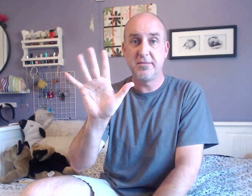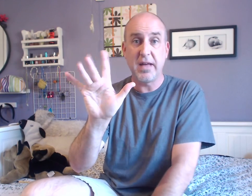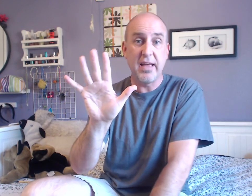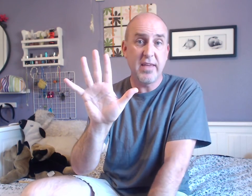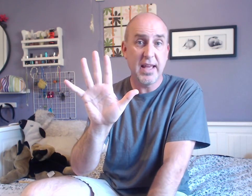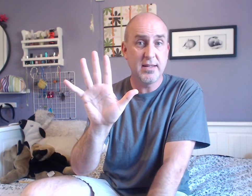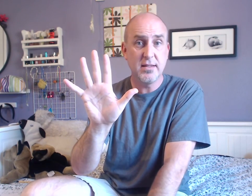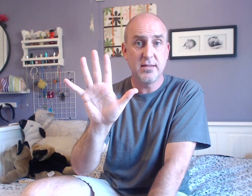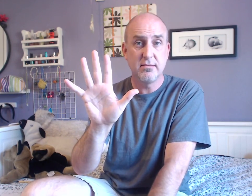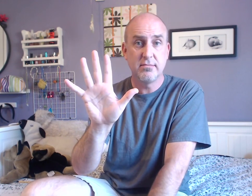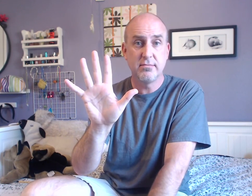5 hand,